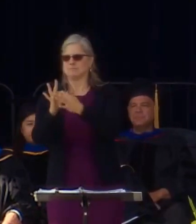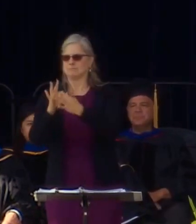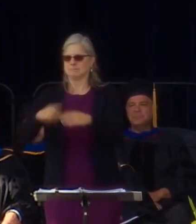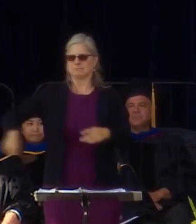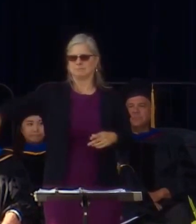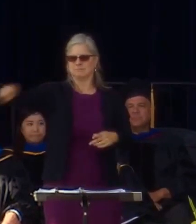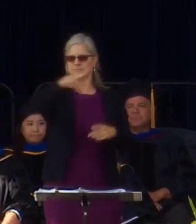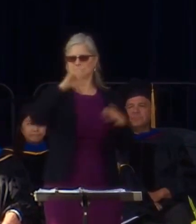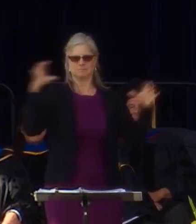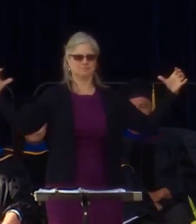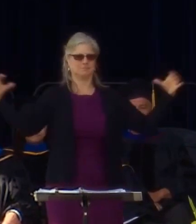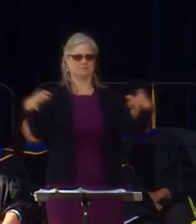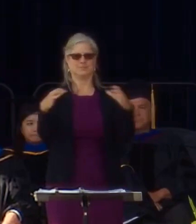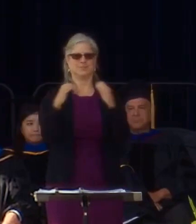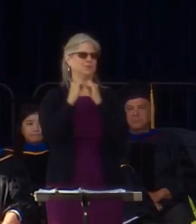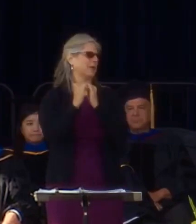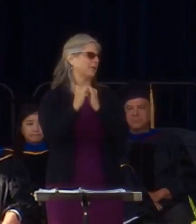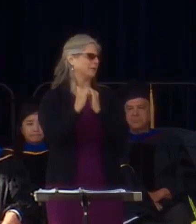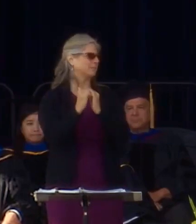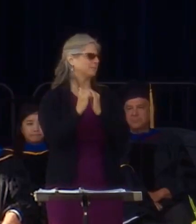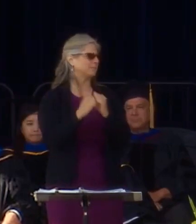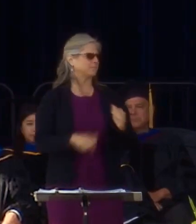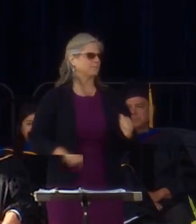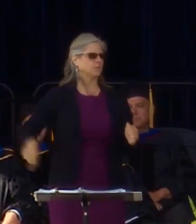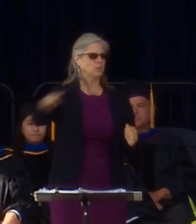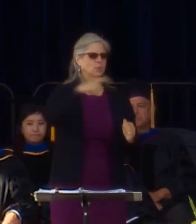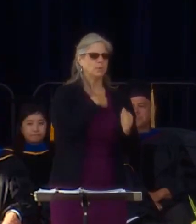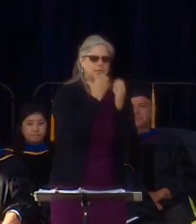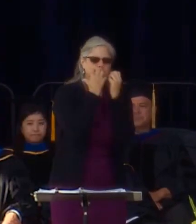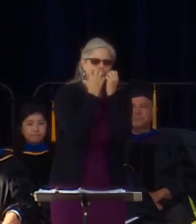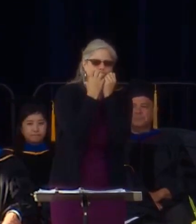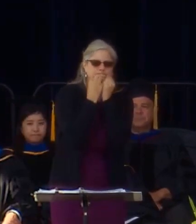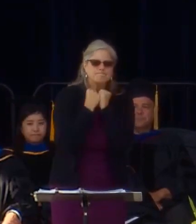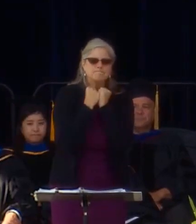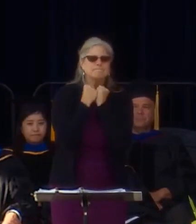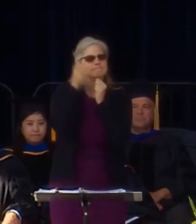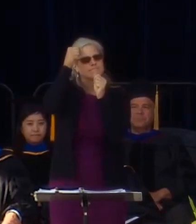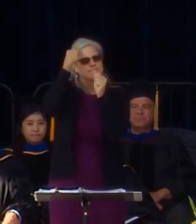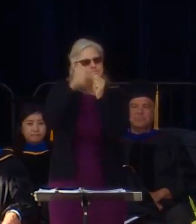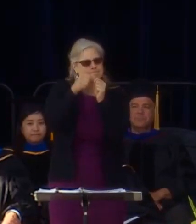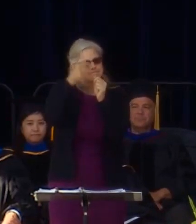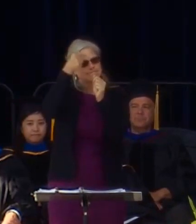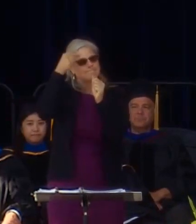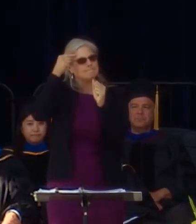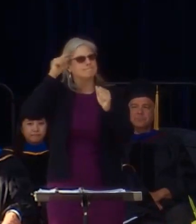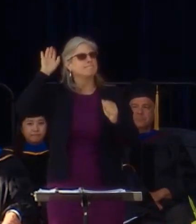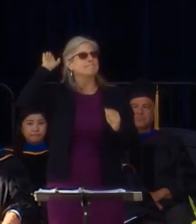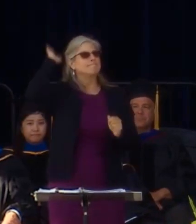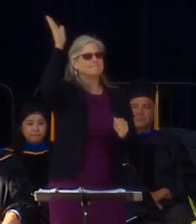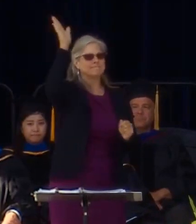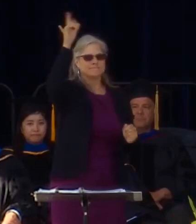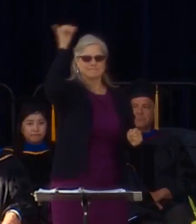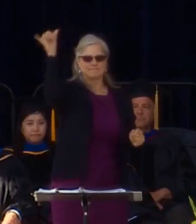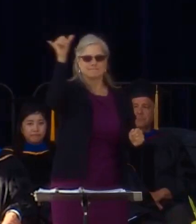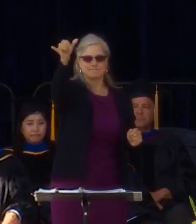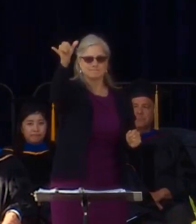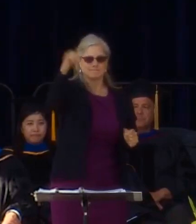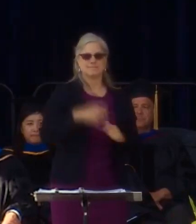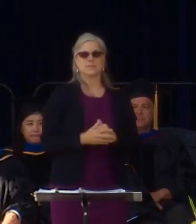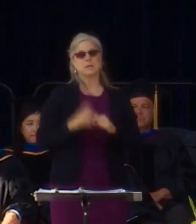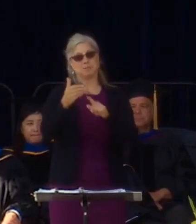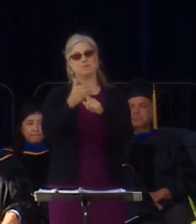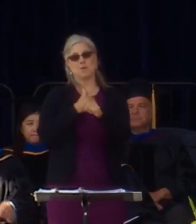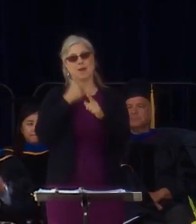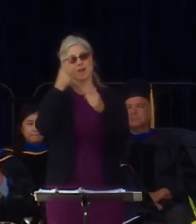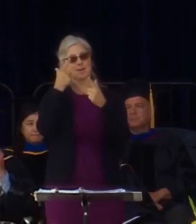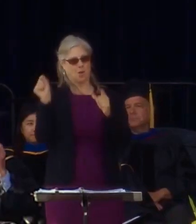this all together. You will hold on to these memories forever. So speaking of human connection, and before